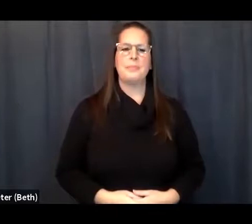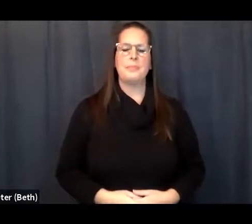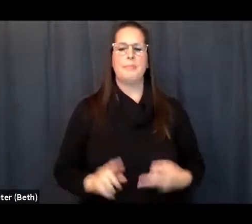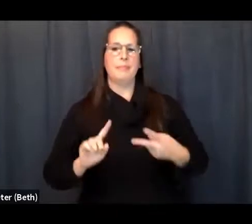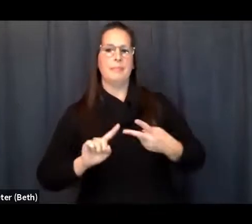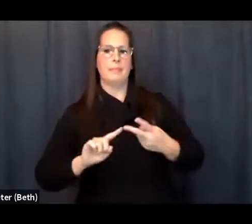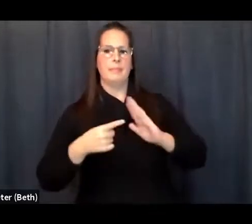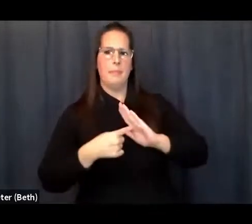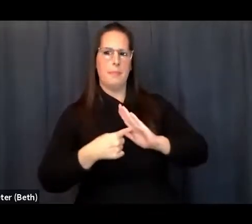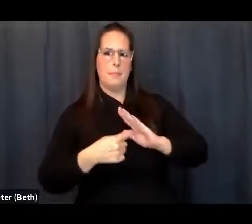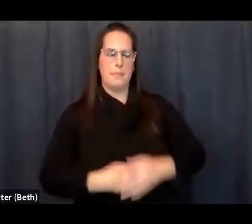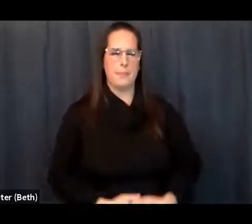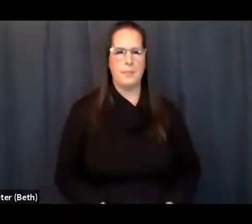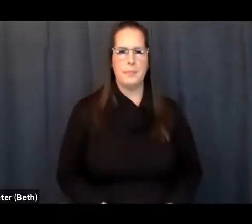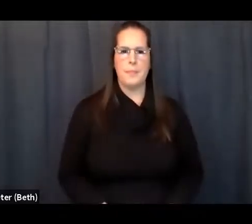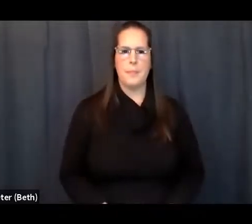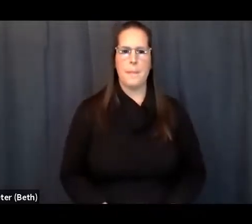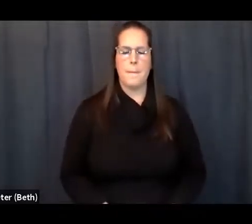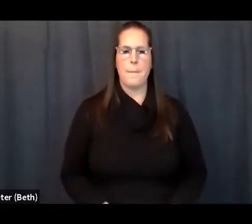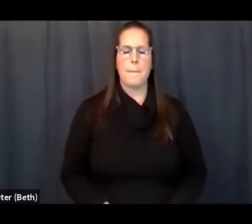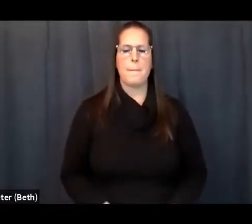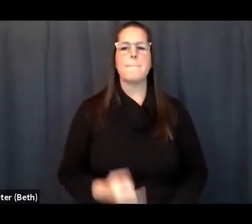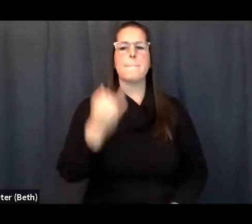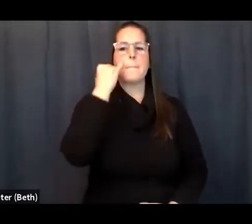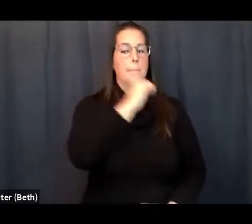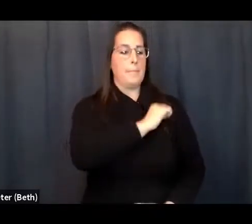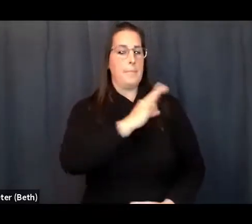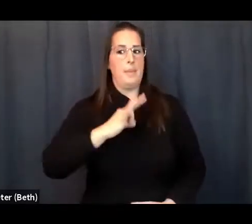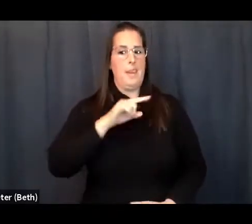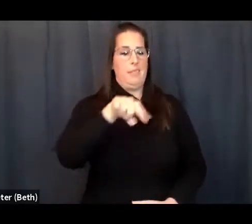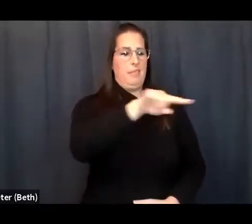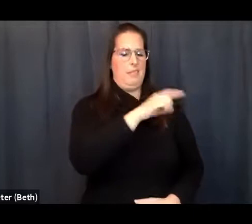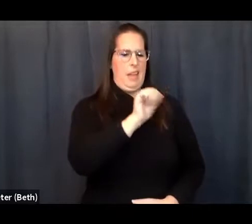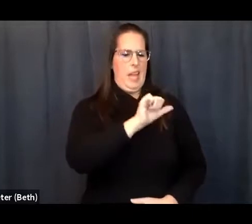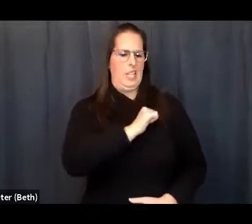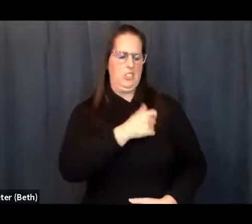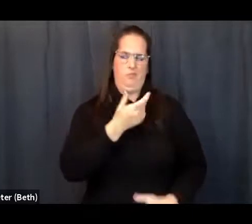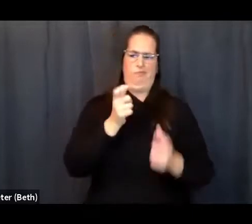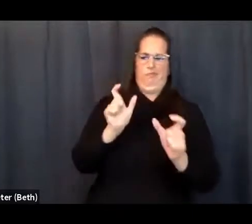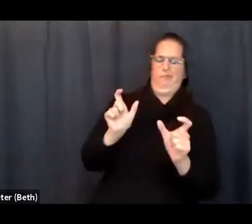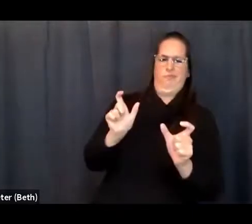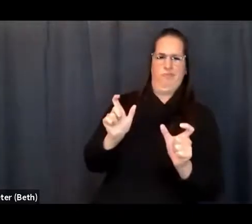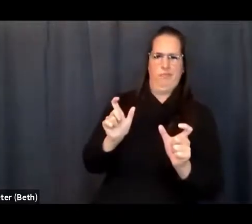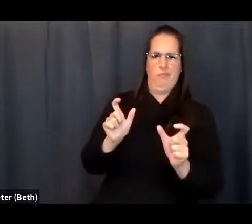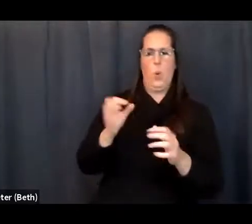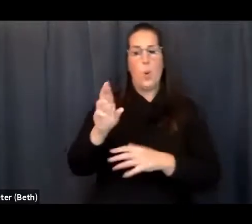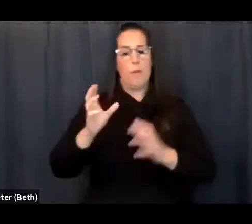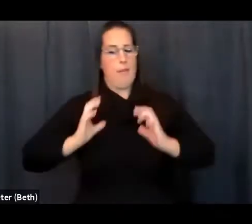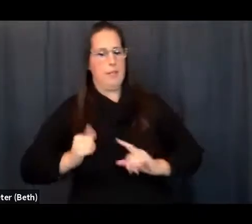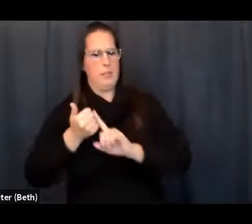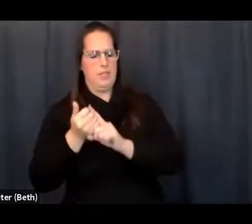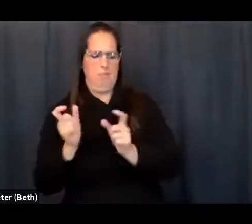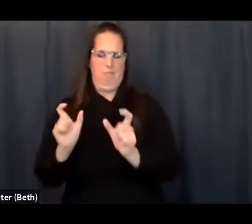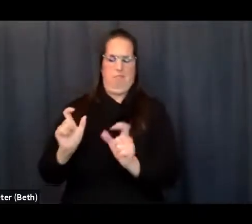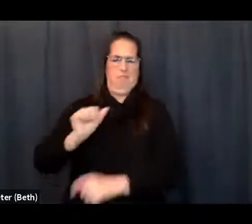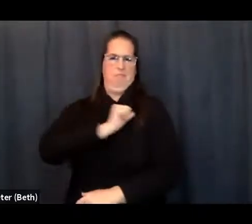be, how will you manage attitude issues that arise with your staff or clients or customers?